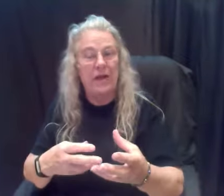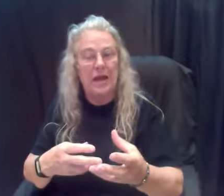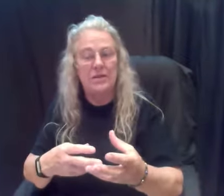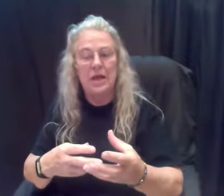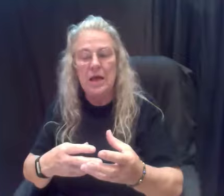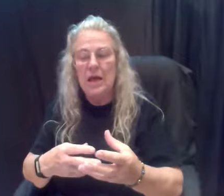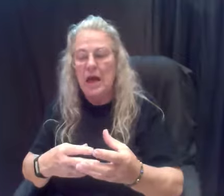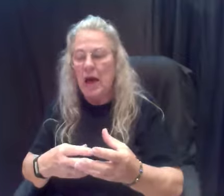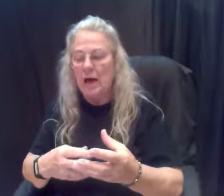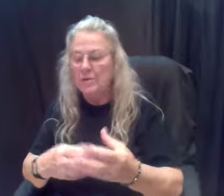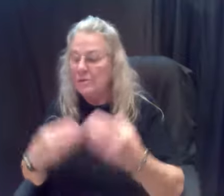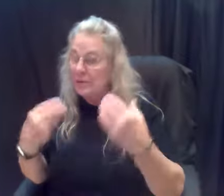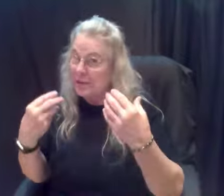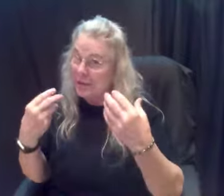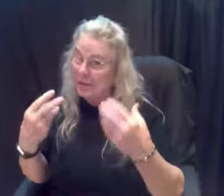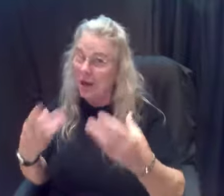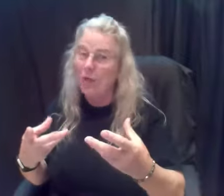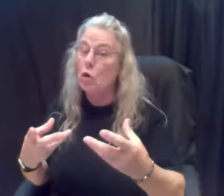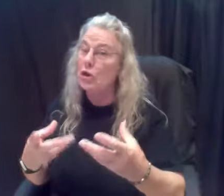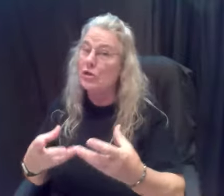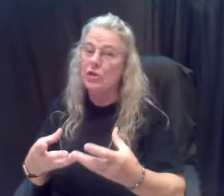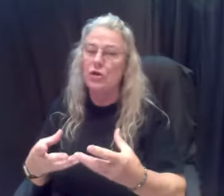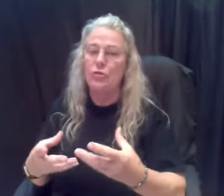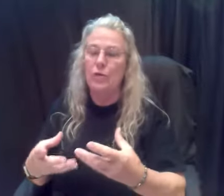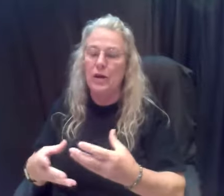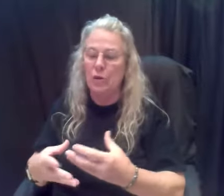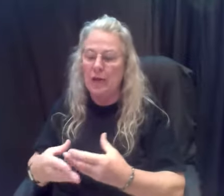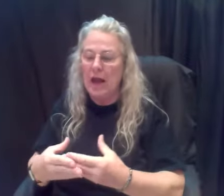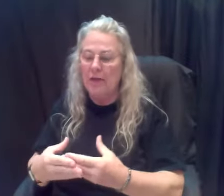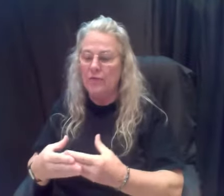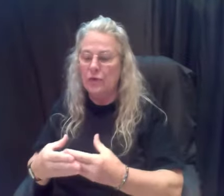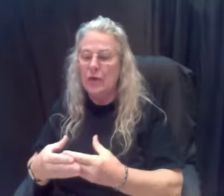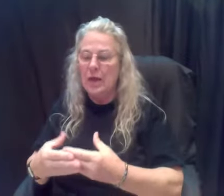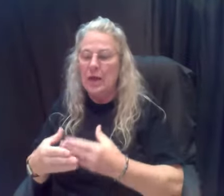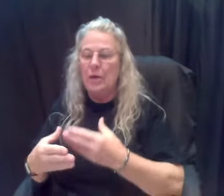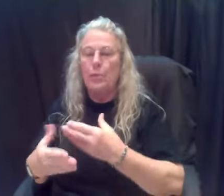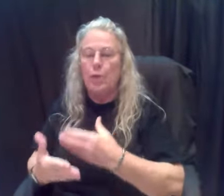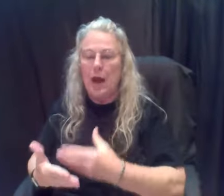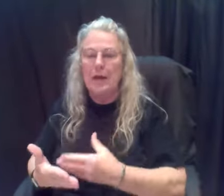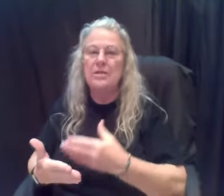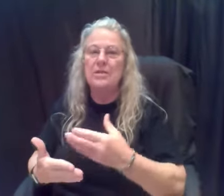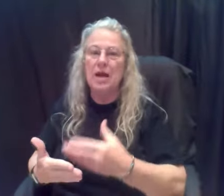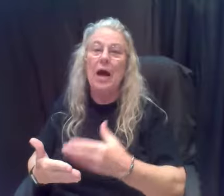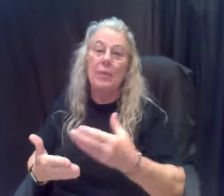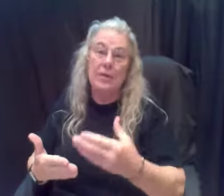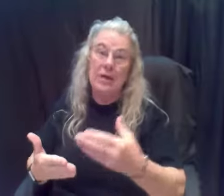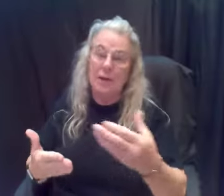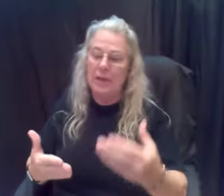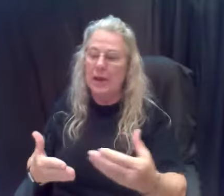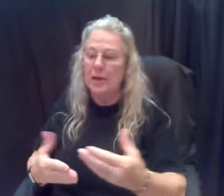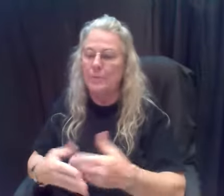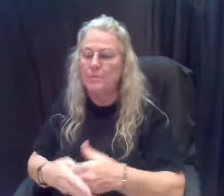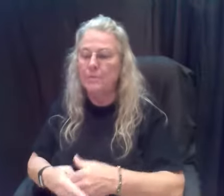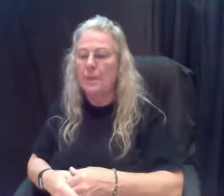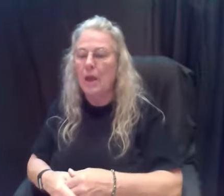advanced. There's a lot of words that you're really going to have to practice time and time again.